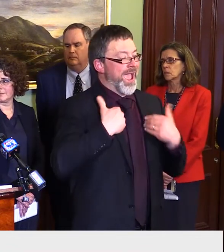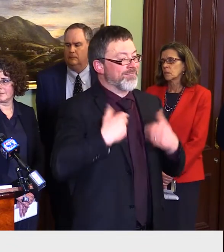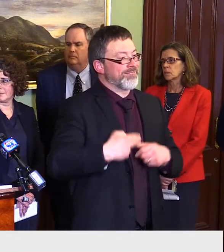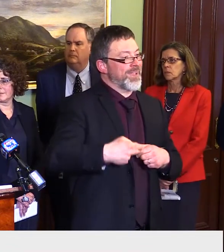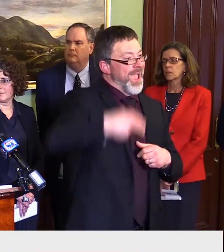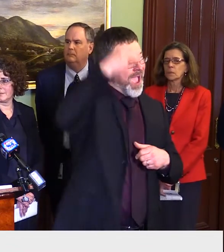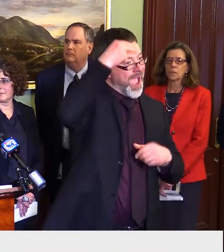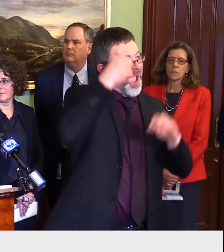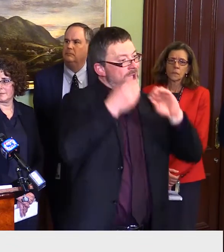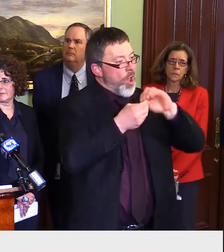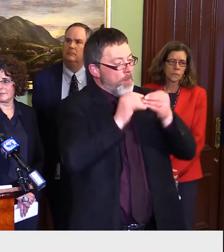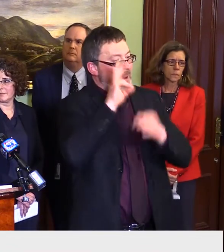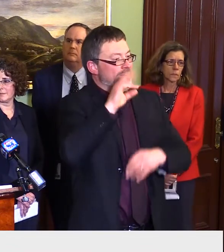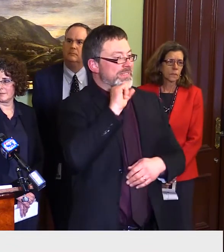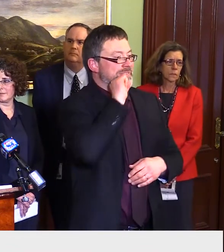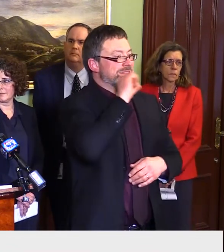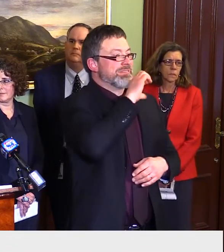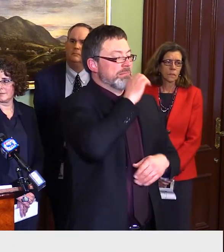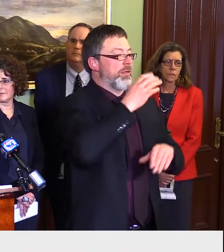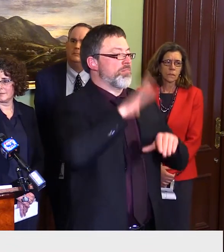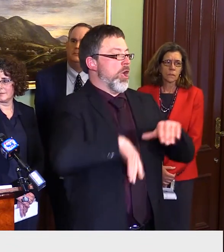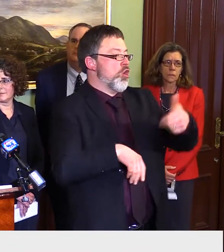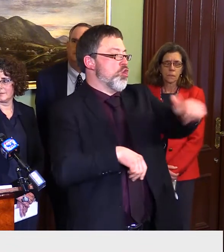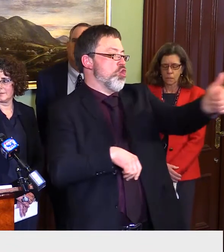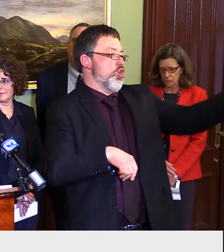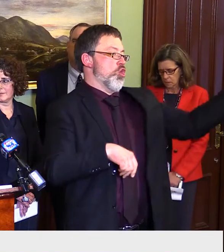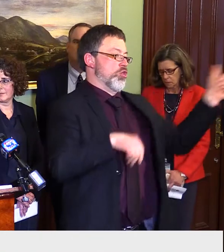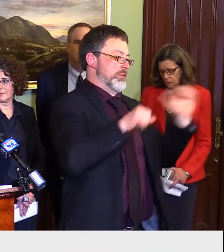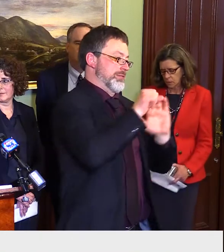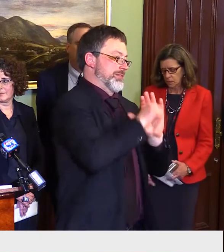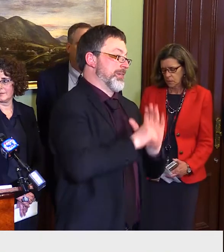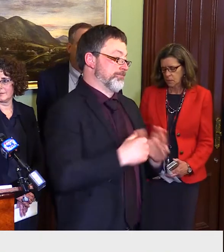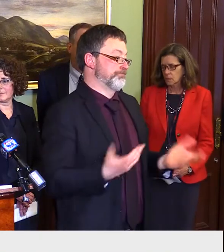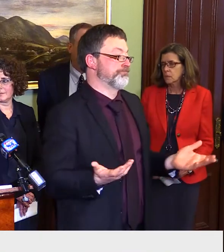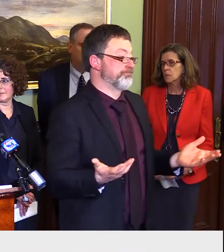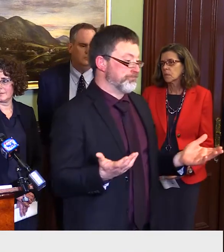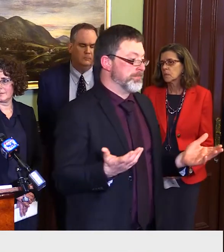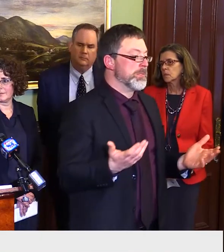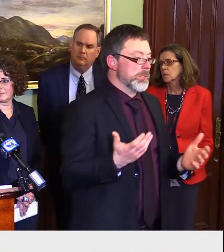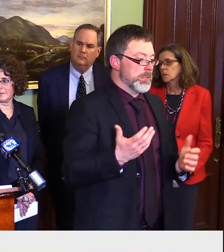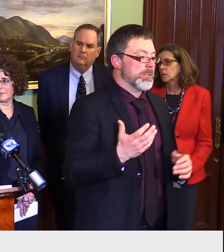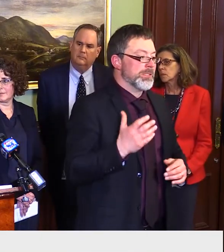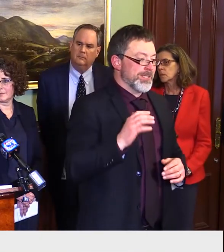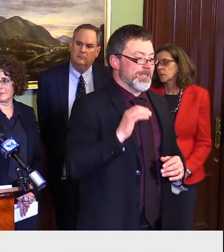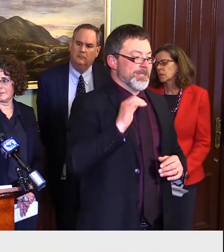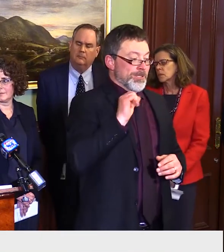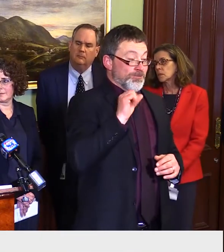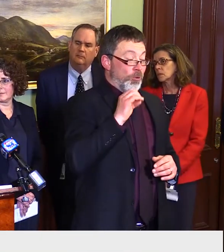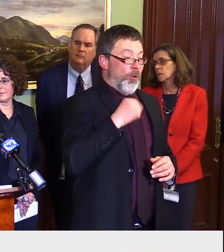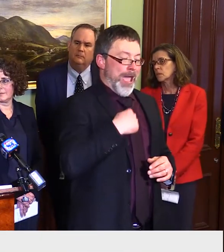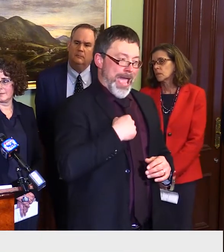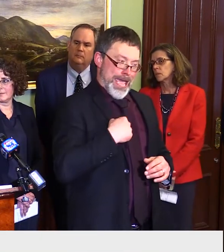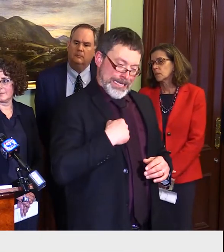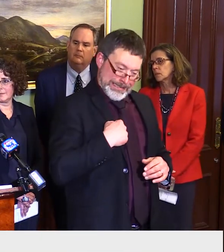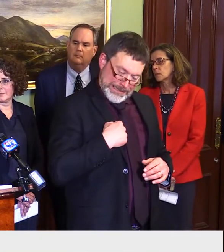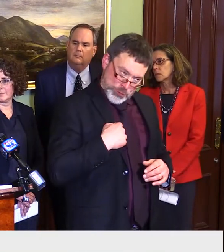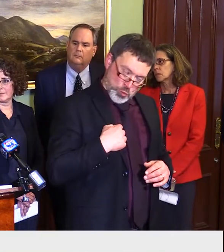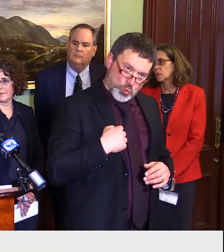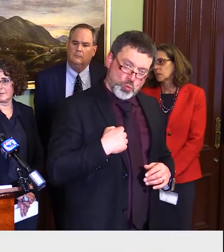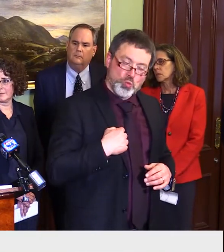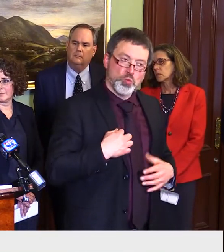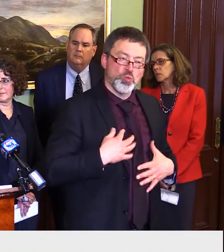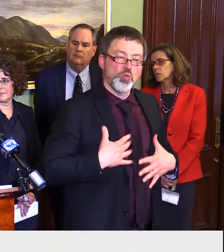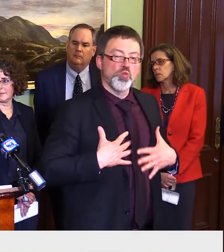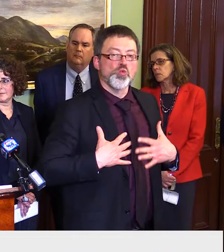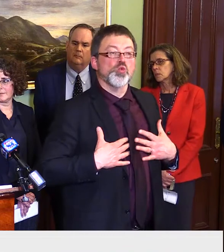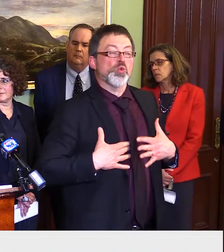And let's take the data and see where we're going with this so we're fully prepared. Don't have that data at my